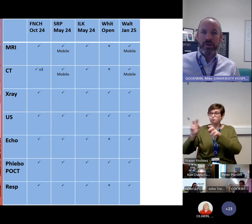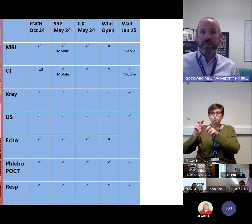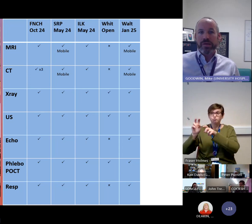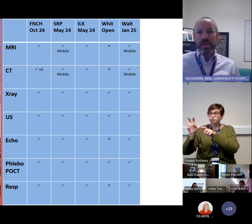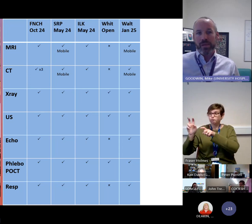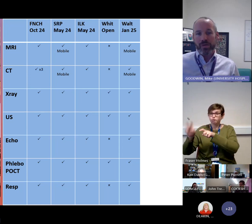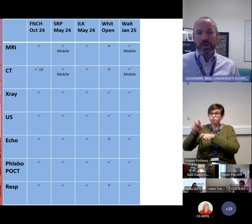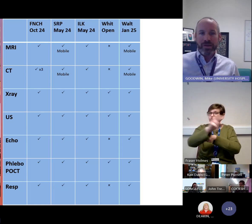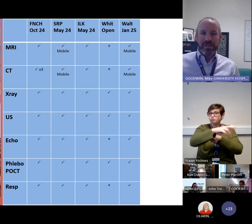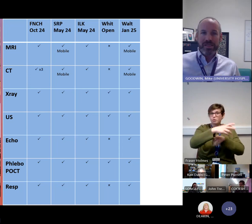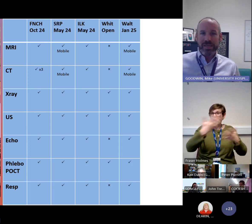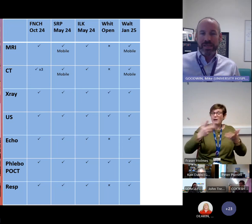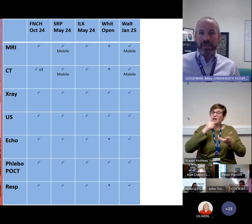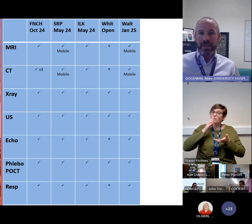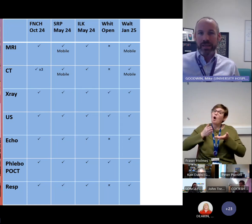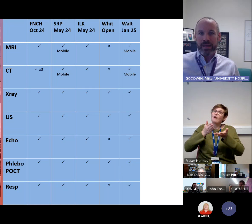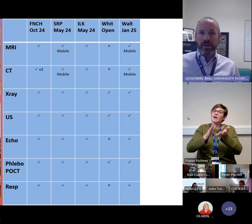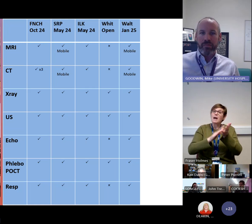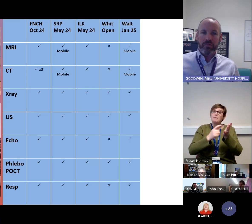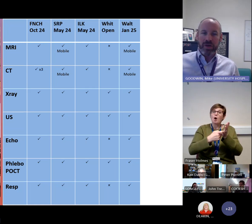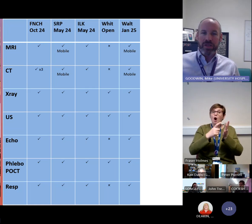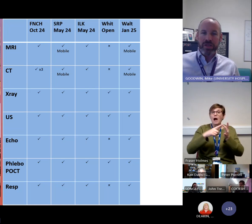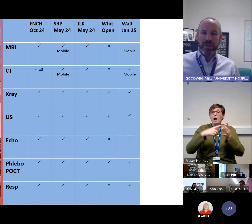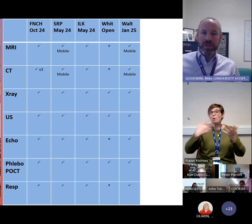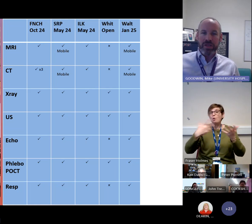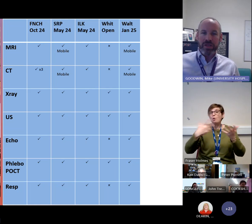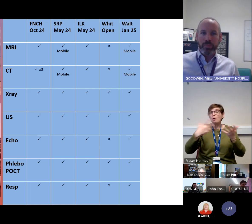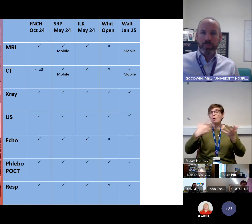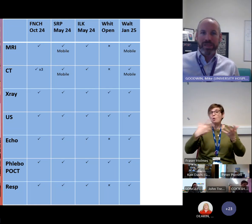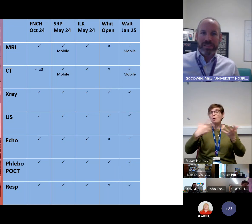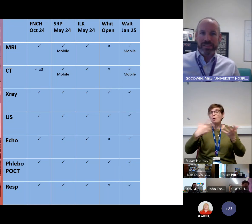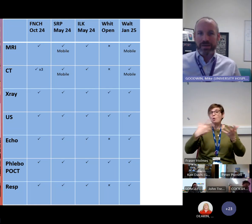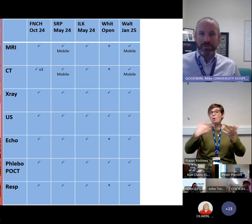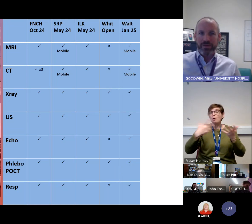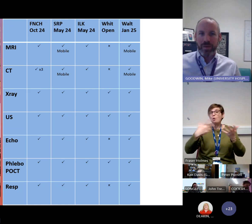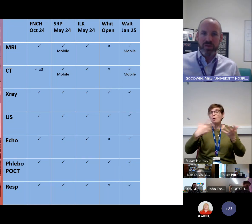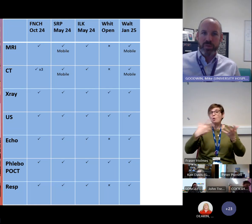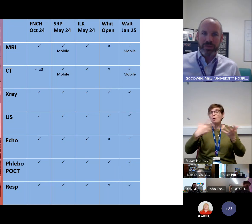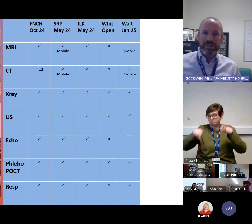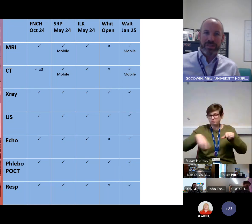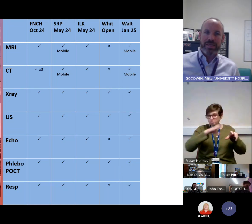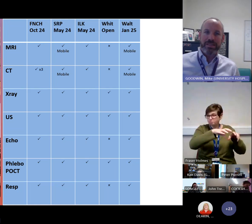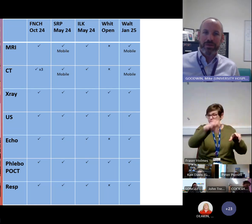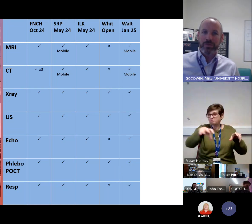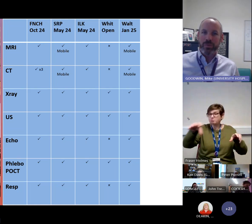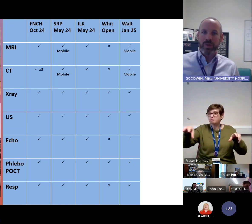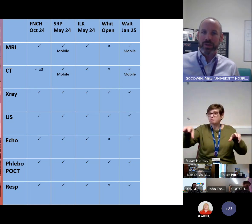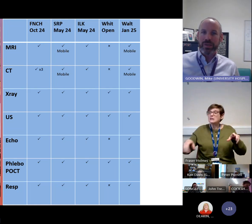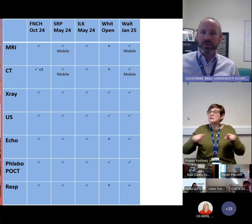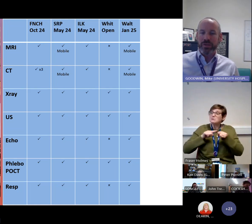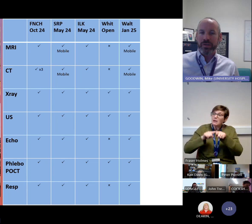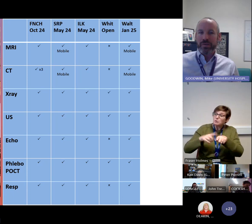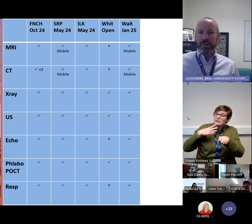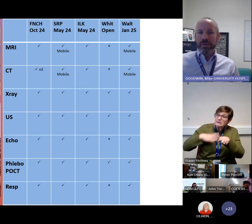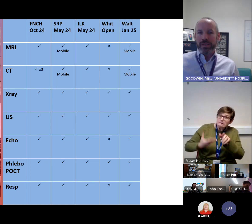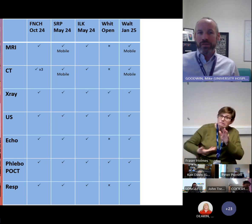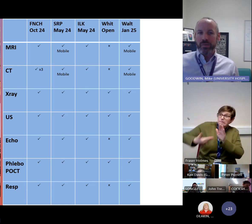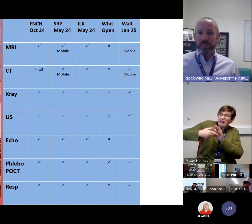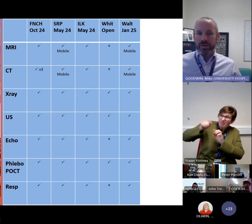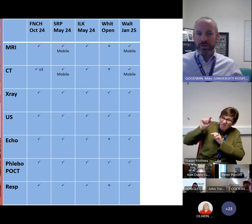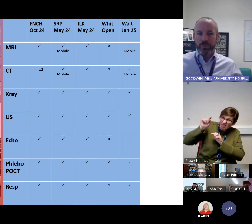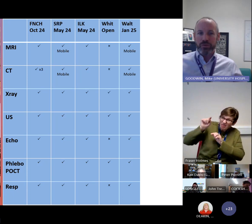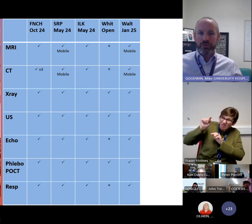to offer MRI and CT in a range of different places at different times, responding to the need of the local population.